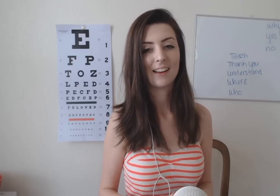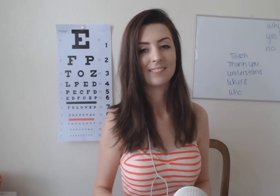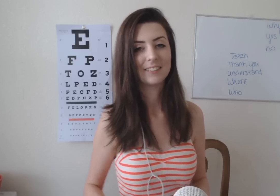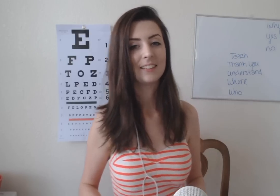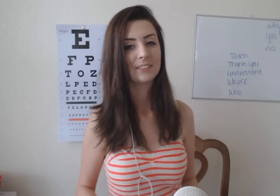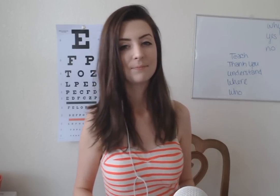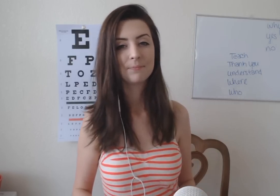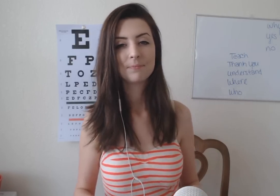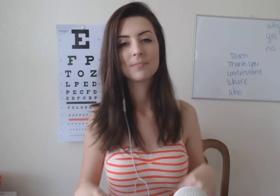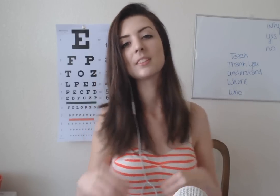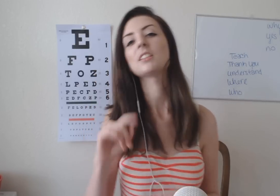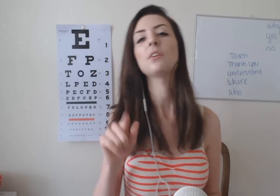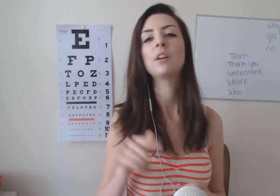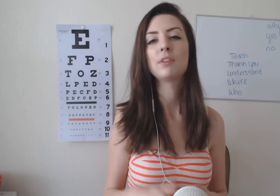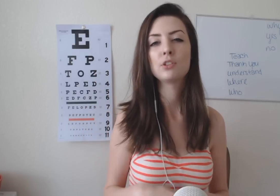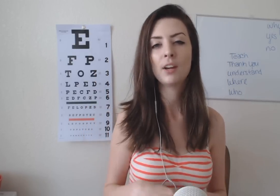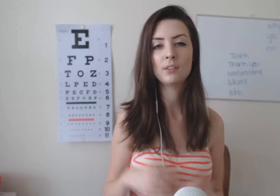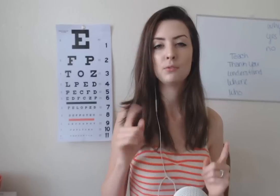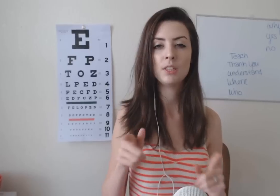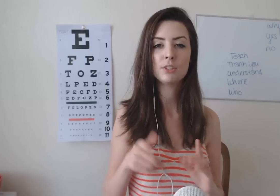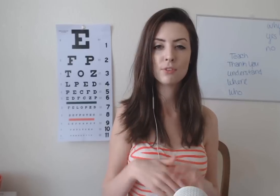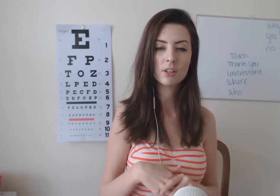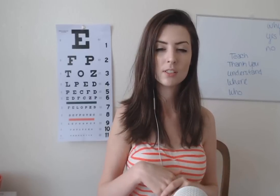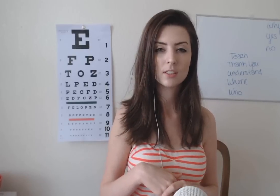Exactly. So give it a try. Do teach first.